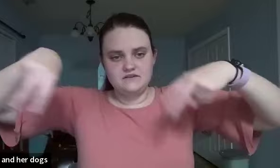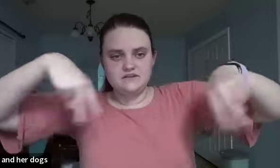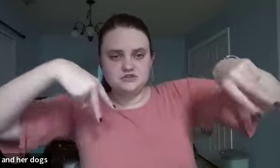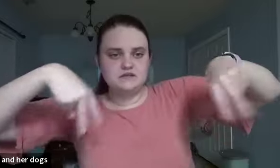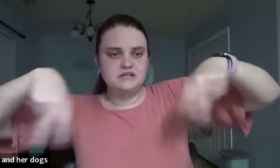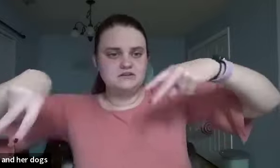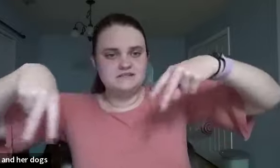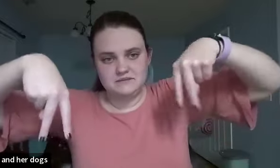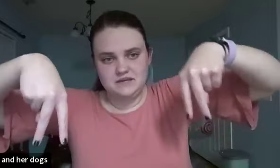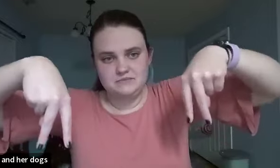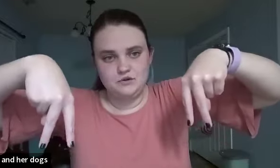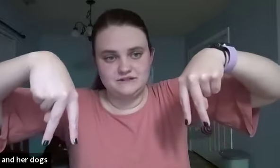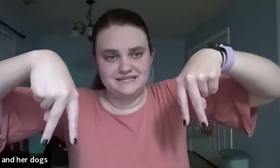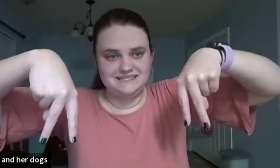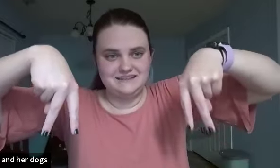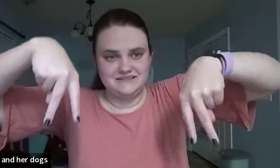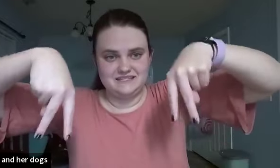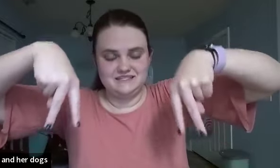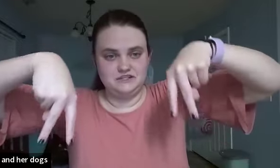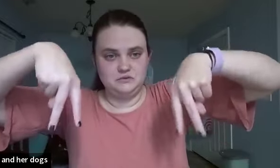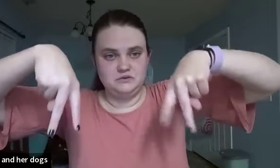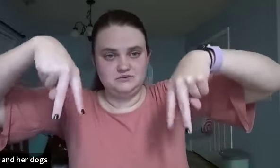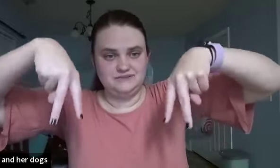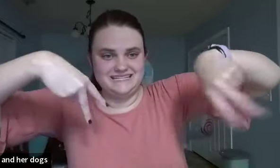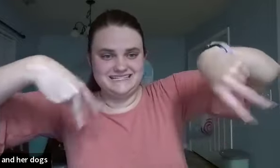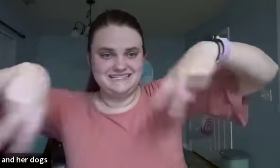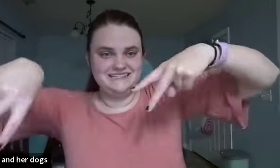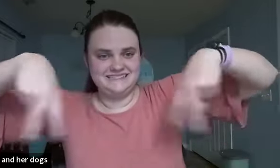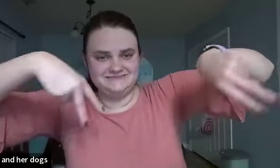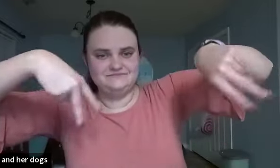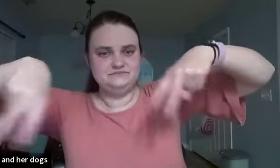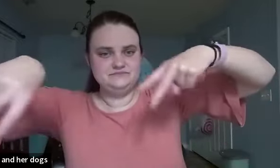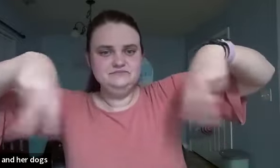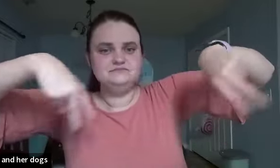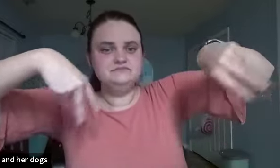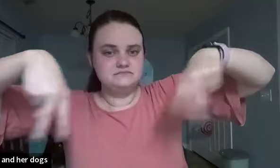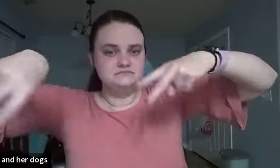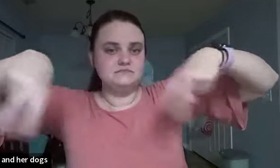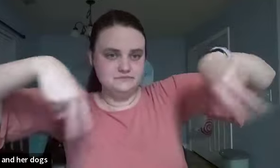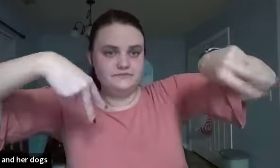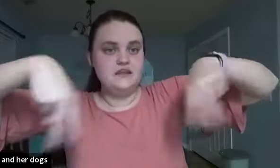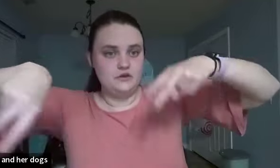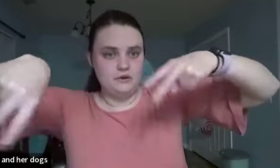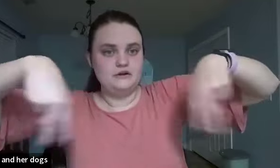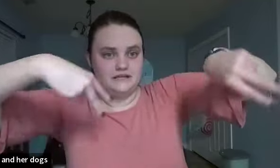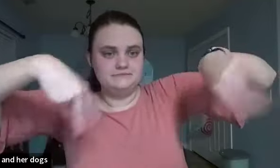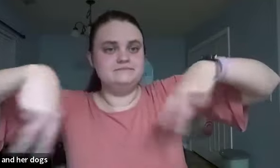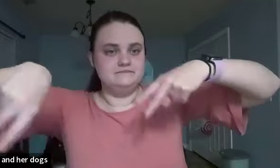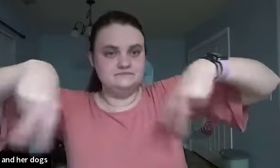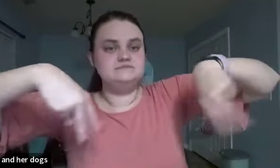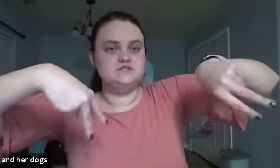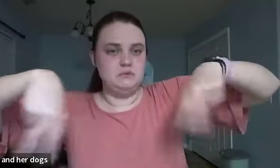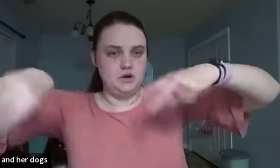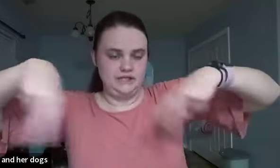And the visual here is like people are dancing, like this is like 2 people dancing. and they're partying. So